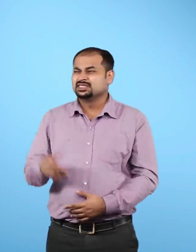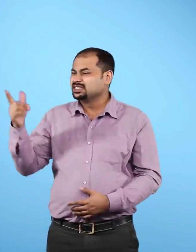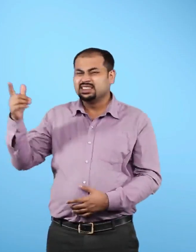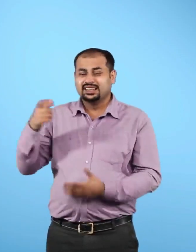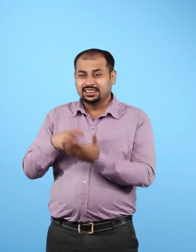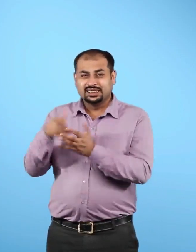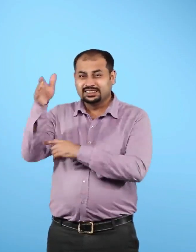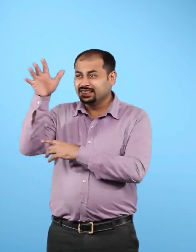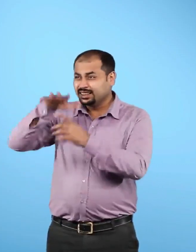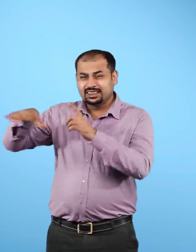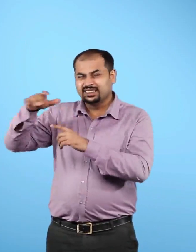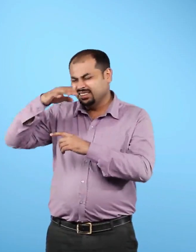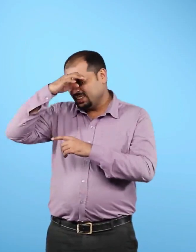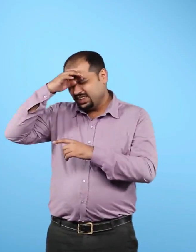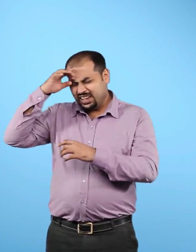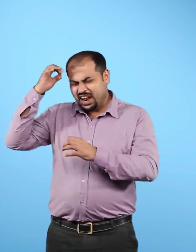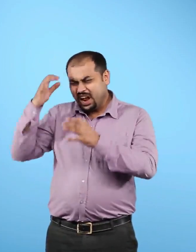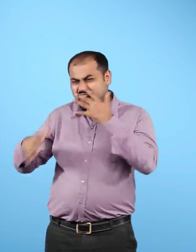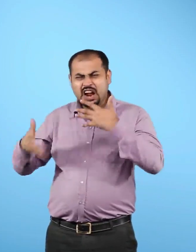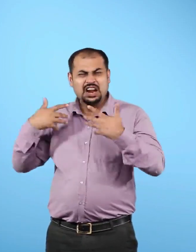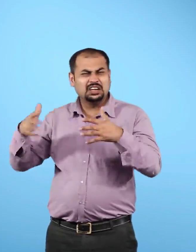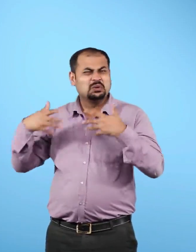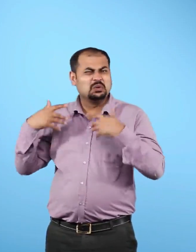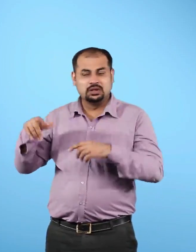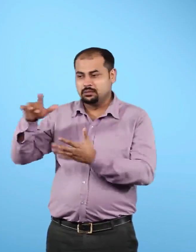one of the hottest places in India.